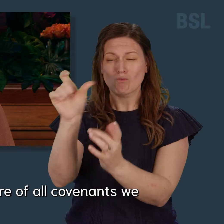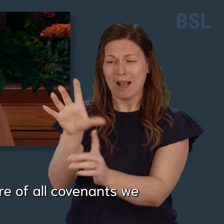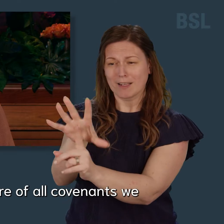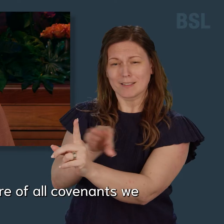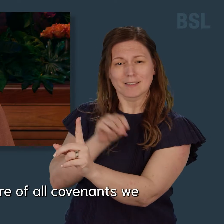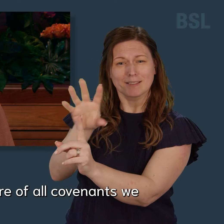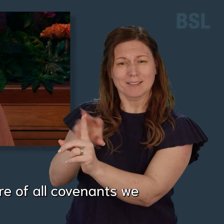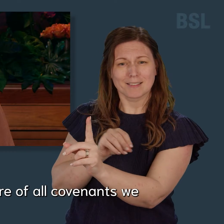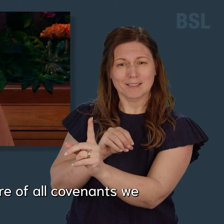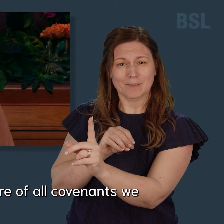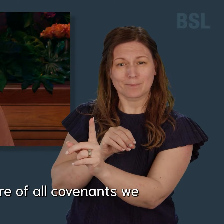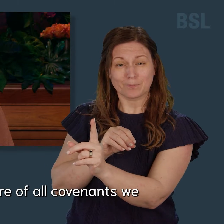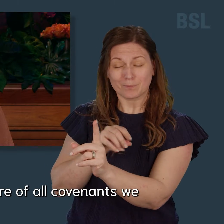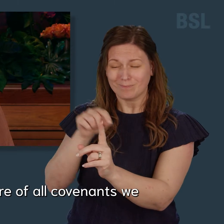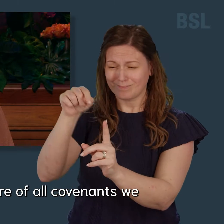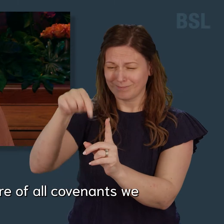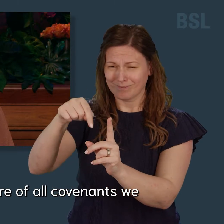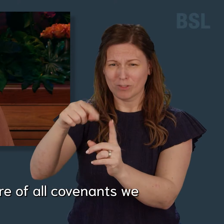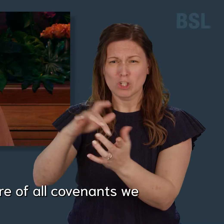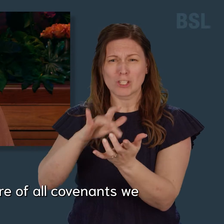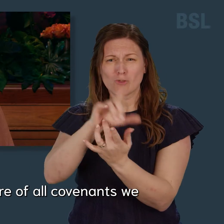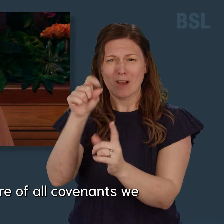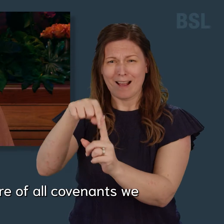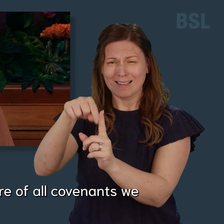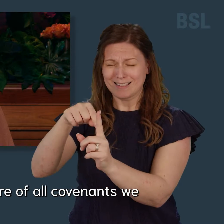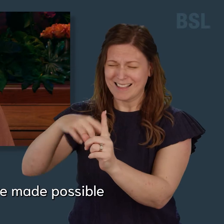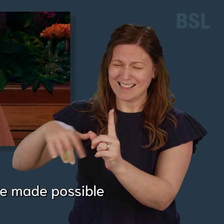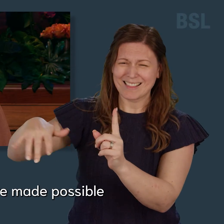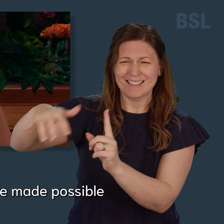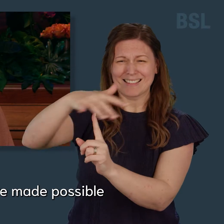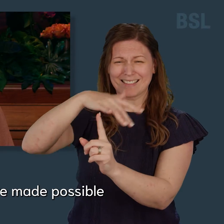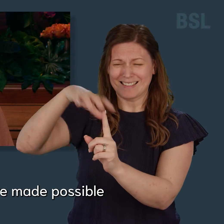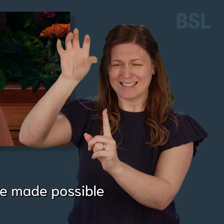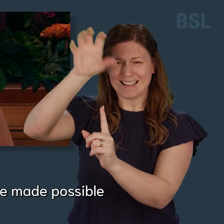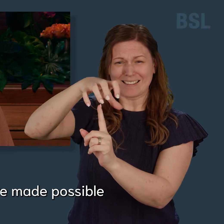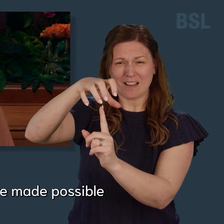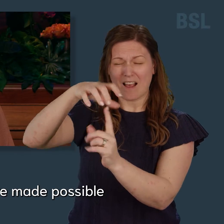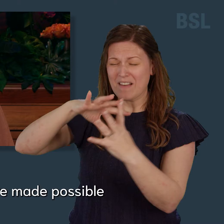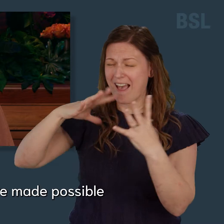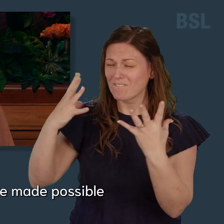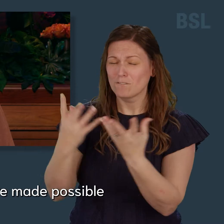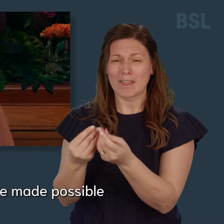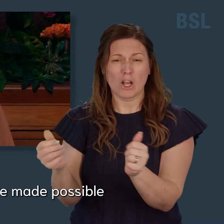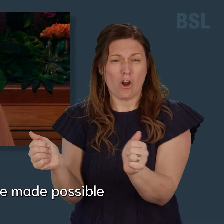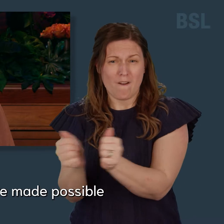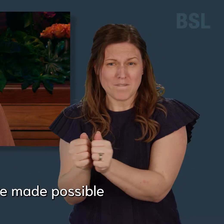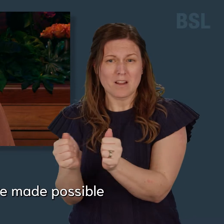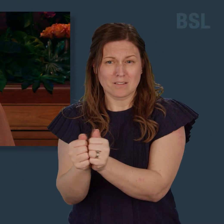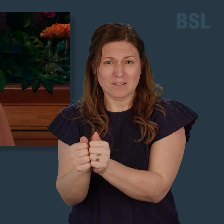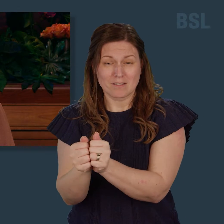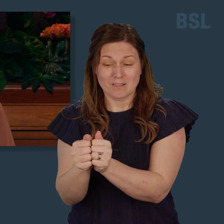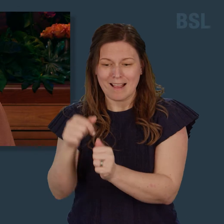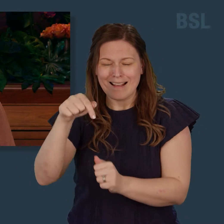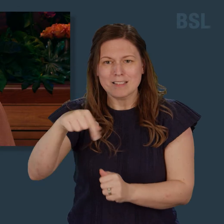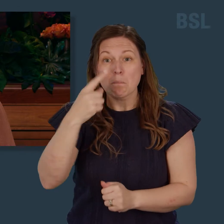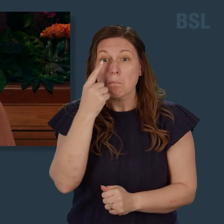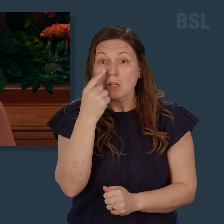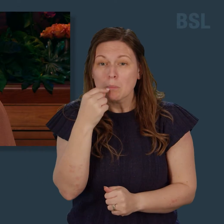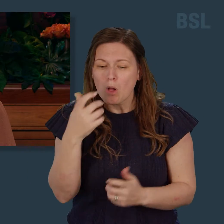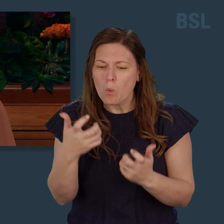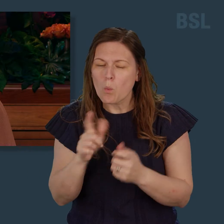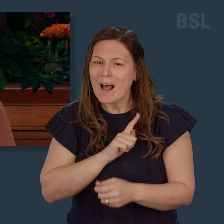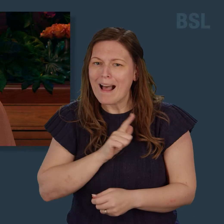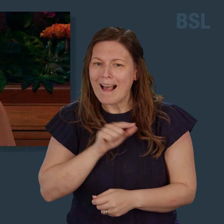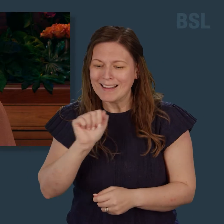Jesus Christ is at the center of all covenants we make, and covenant blessings are made possible because of His